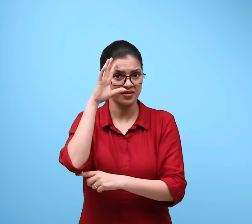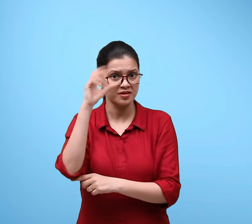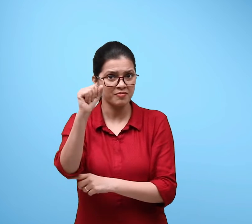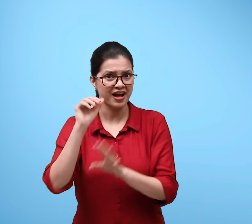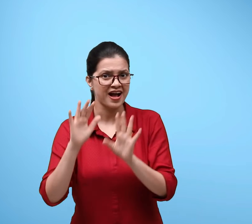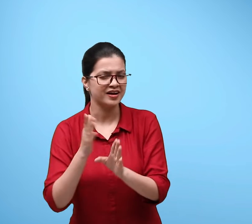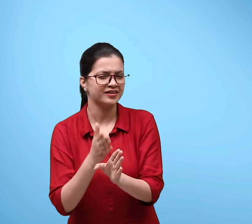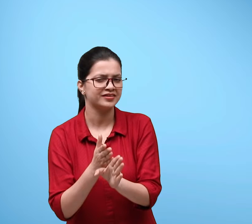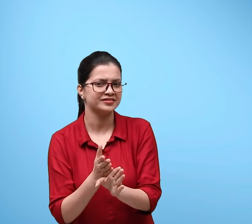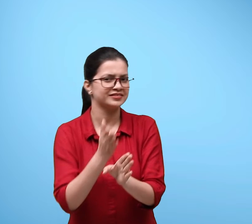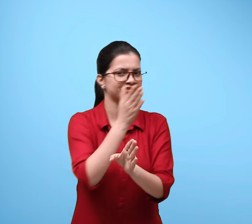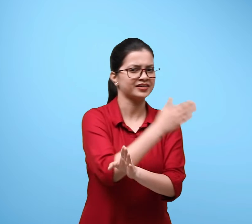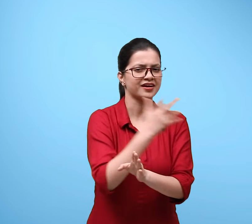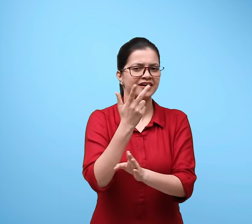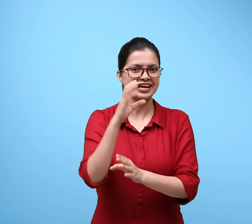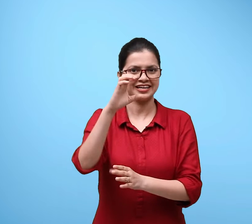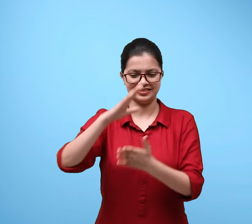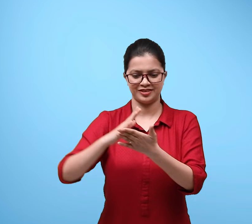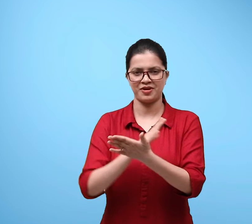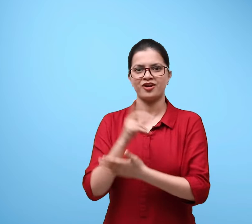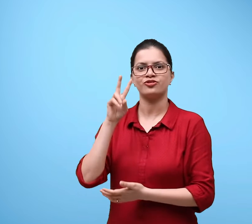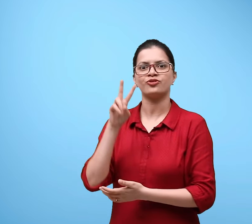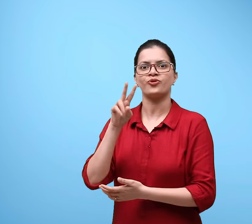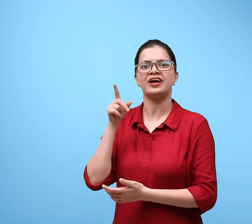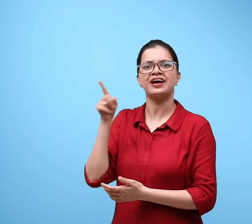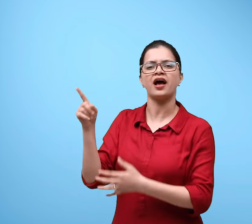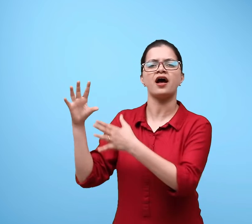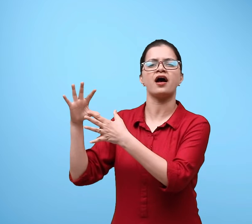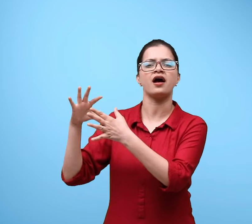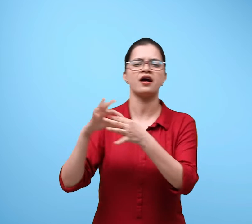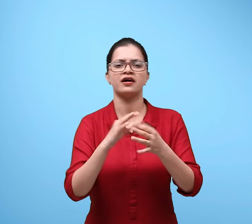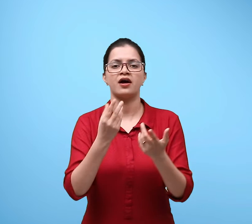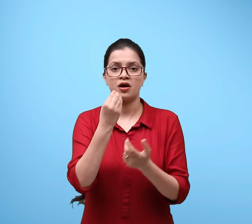Remember the oily patch on paper when we tested food items for presence of fats?